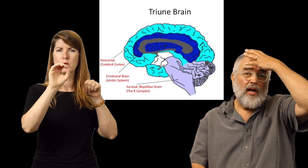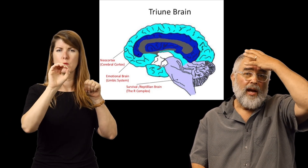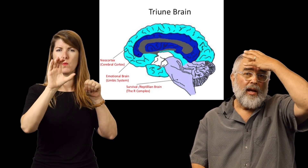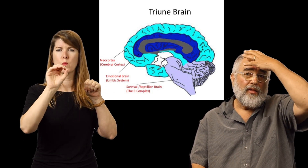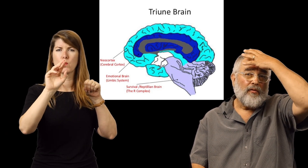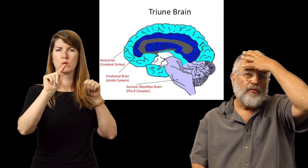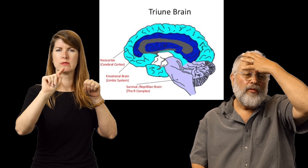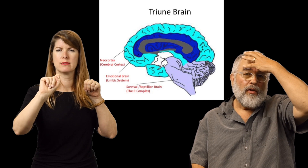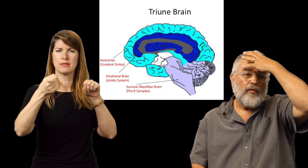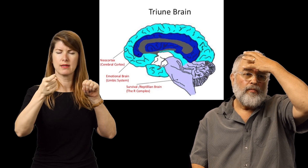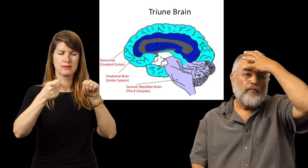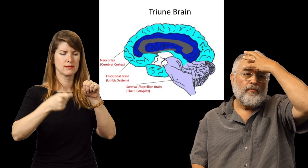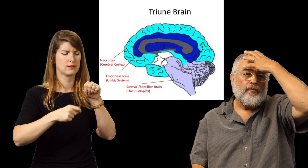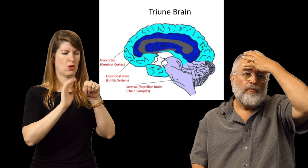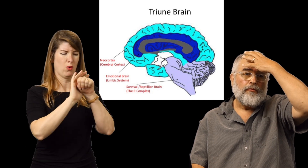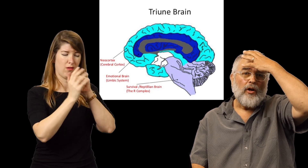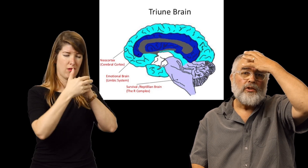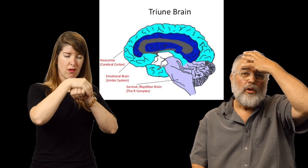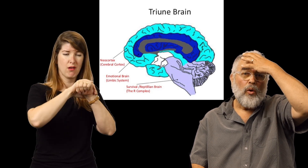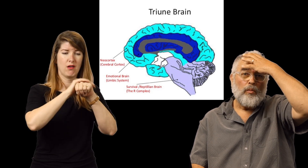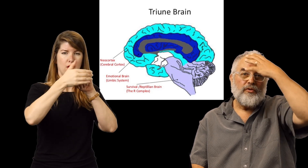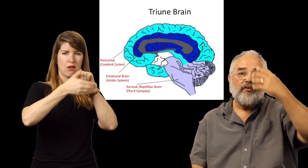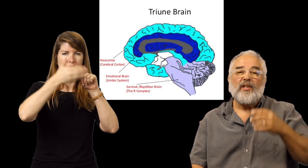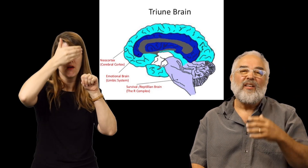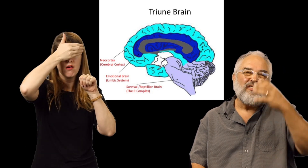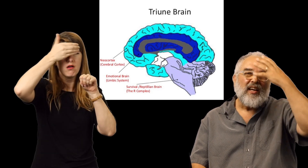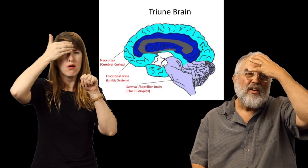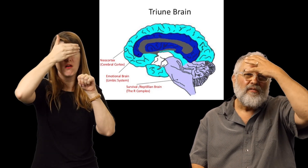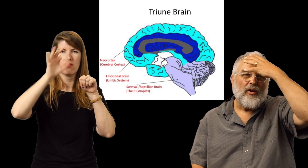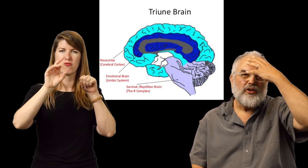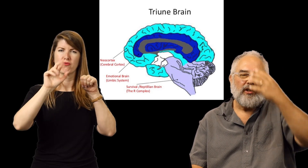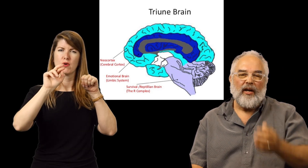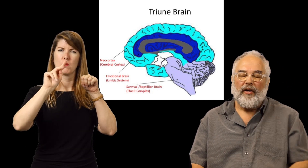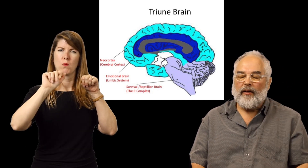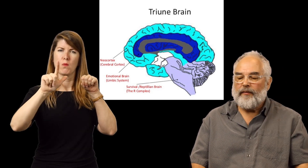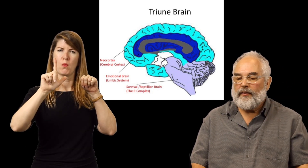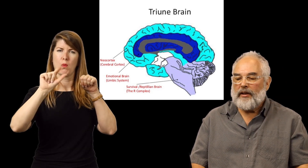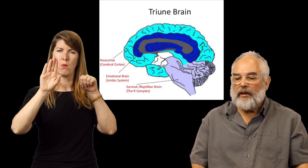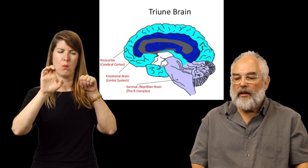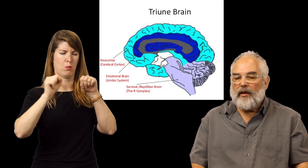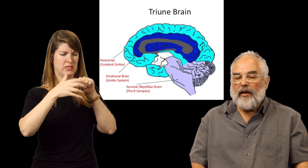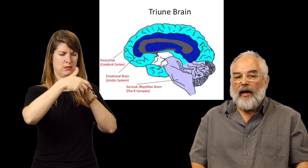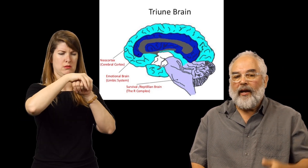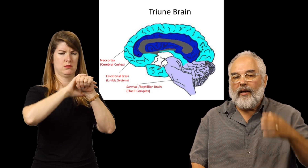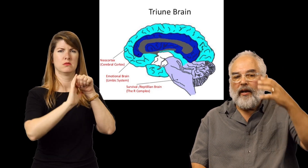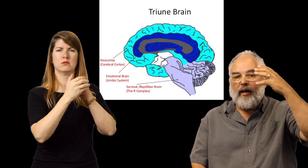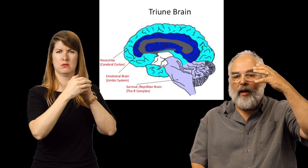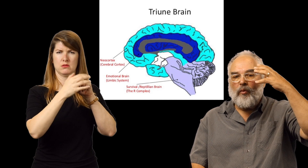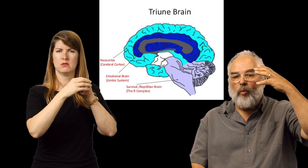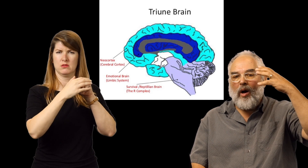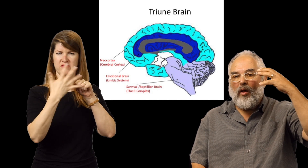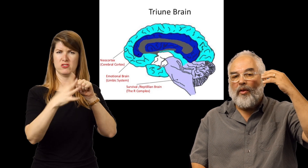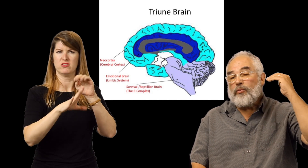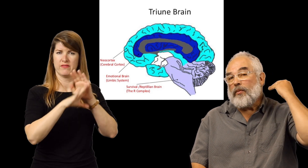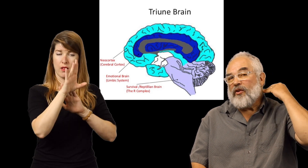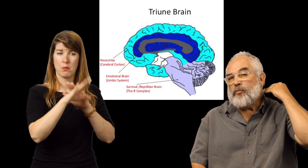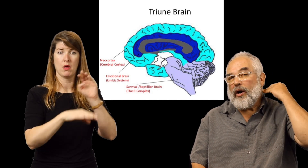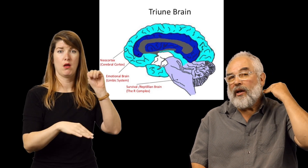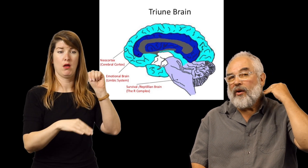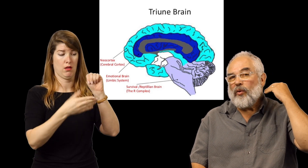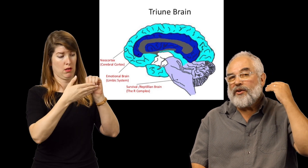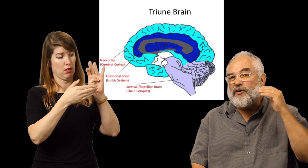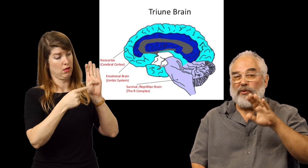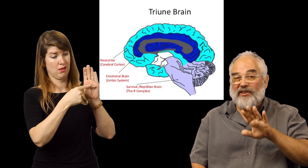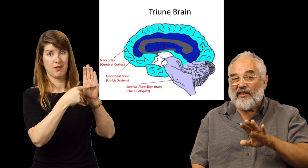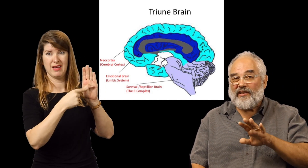neocortex and the frontal lobes, the executive function area. And while the primitive